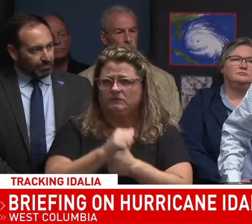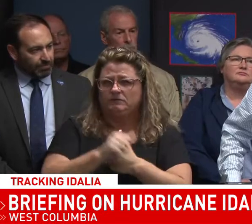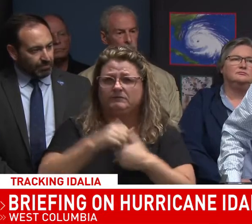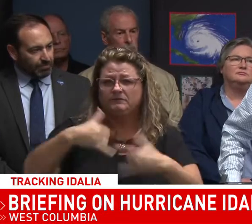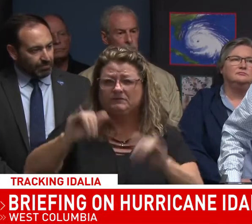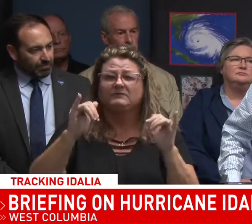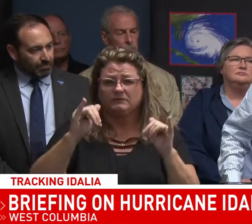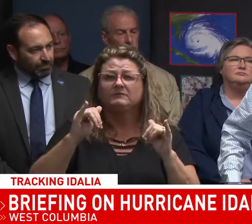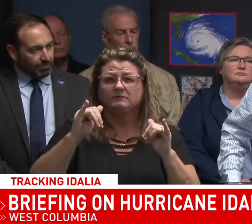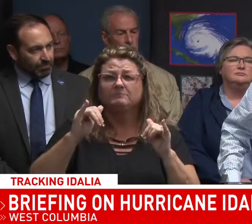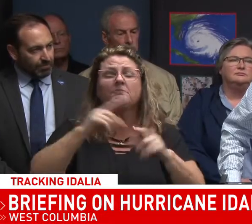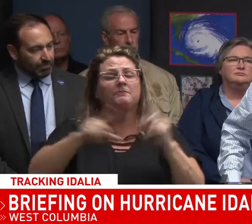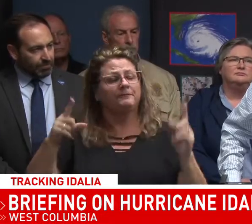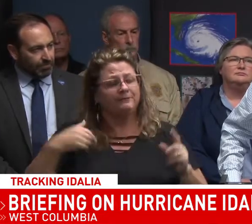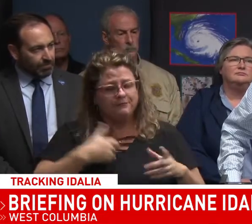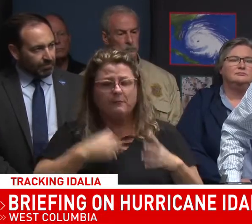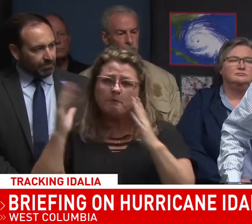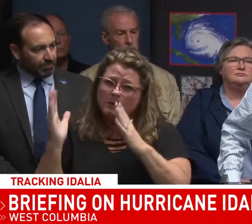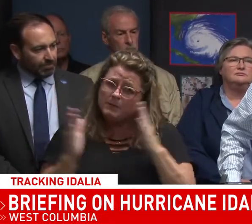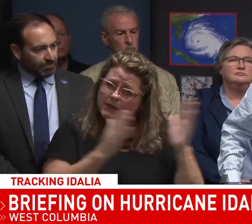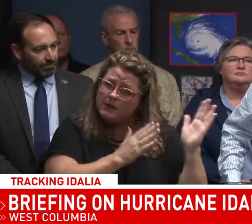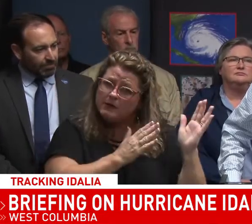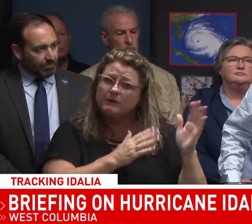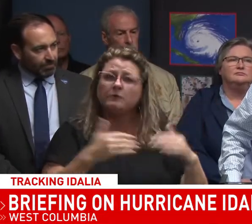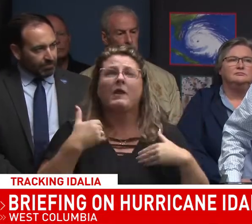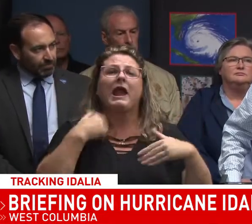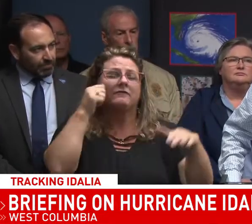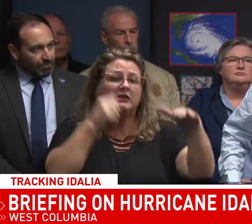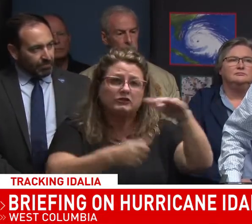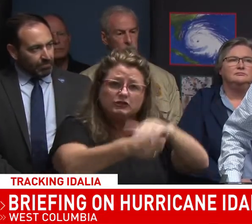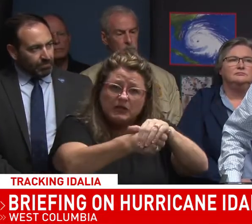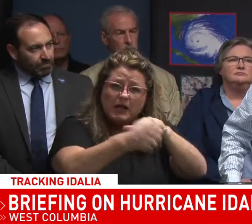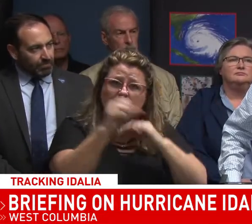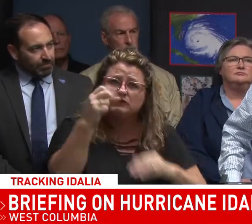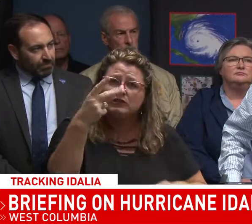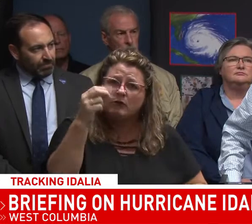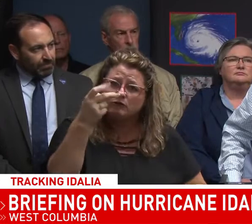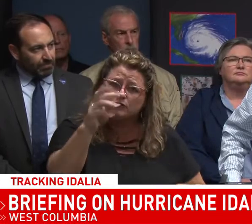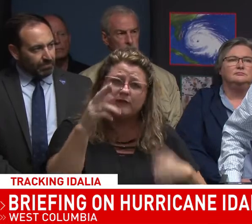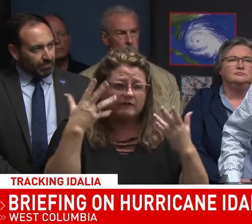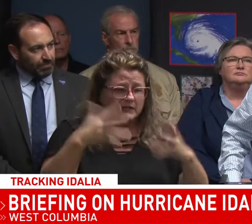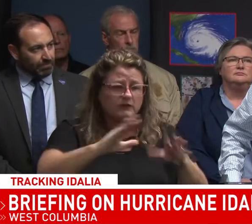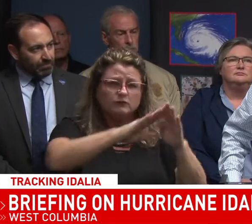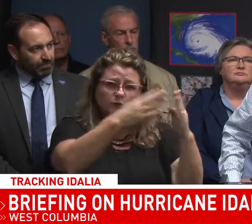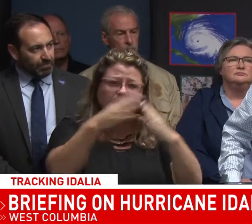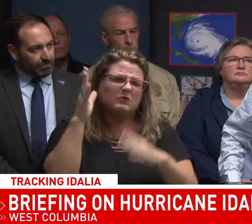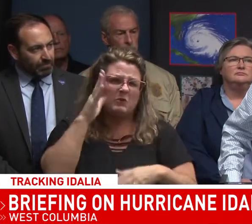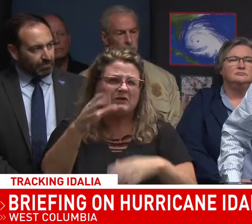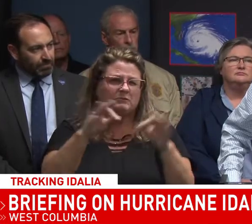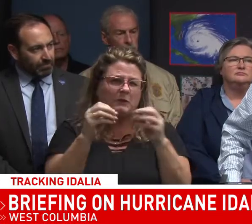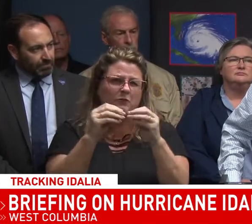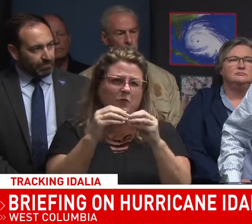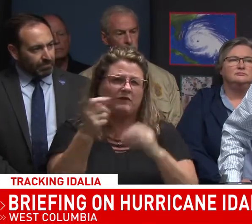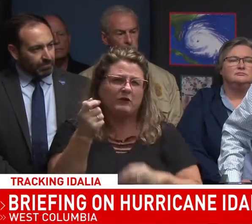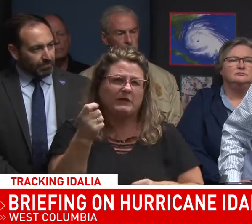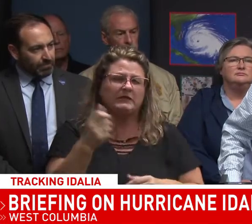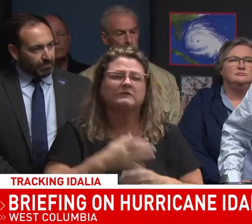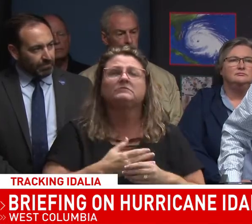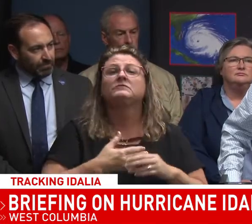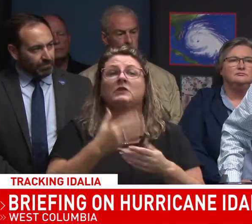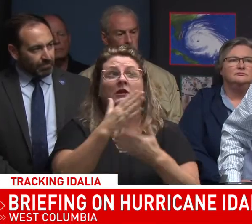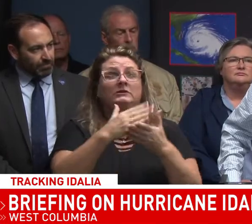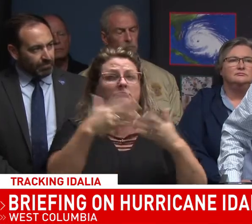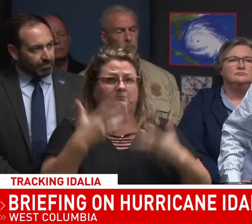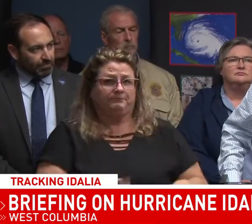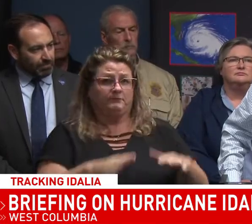and we are prepared. We have some shelters that have already opened up. We'll explain that more in a minute. Some are open